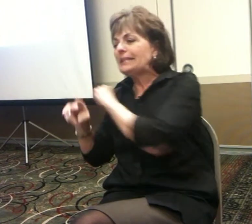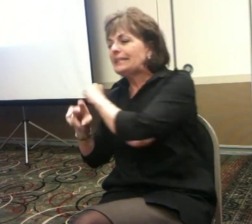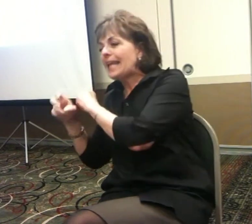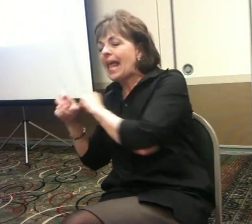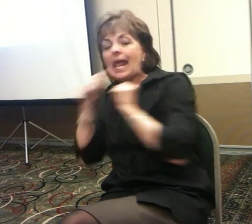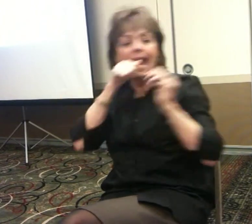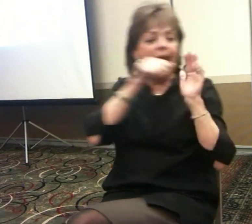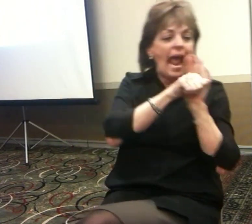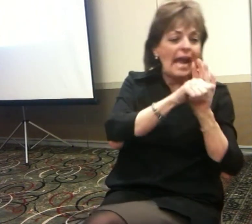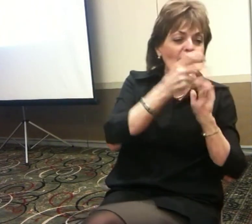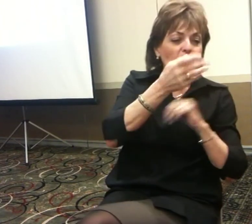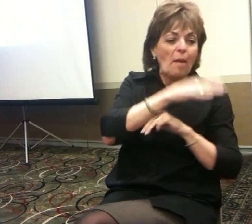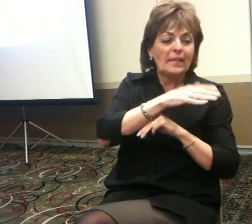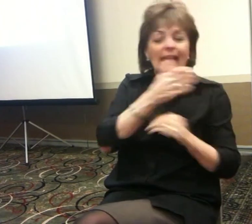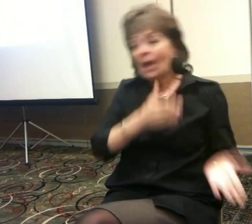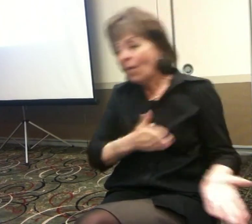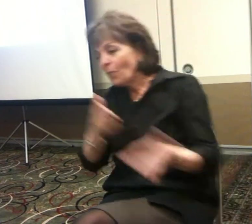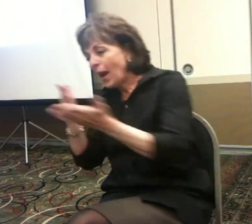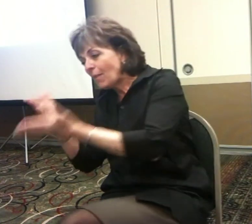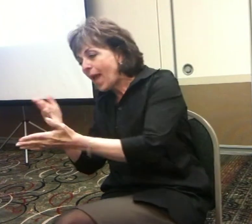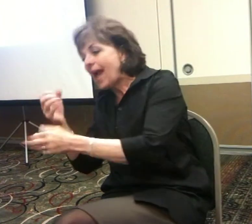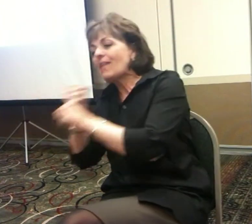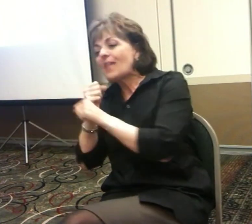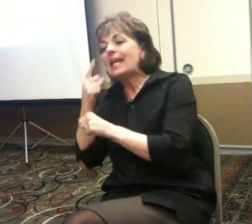take it back, get a candy bar and a bottle of pop, okay? That was a good thing.